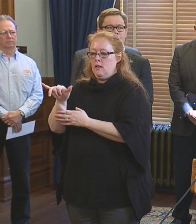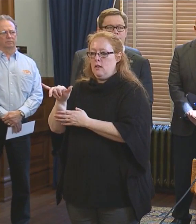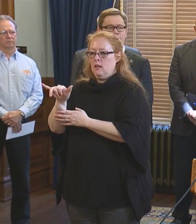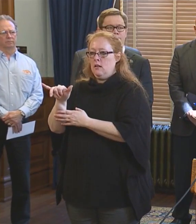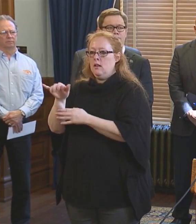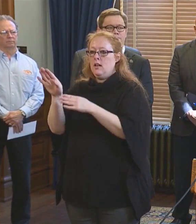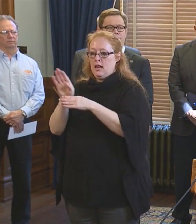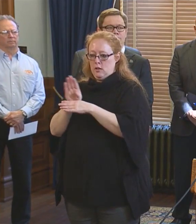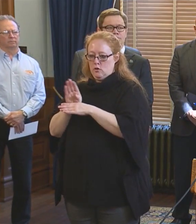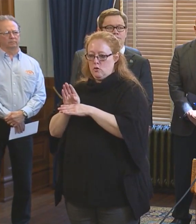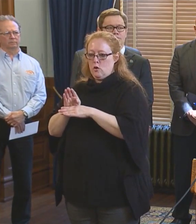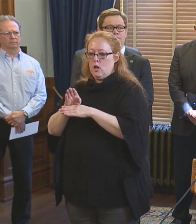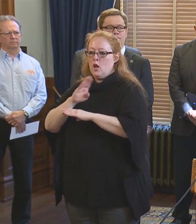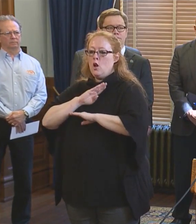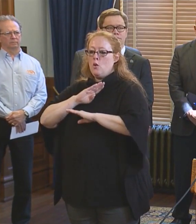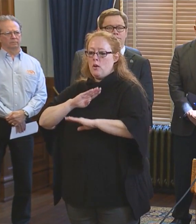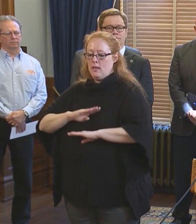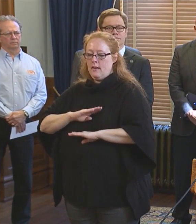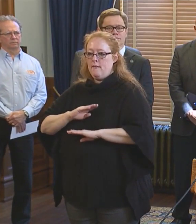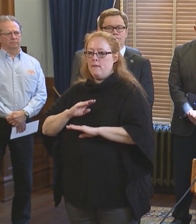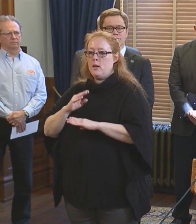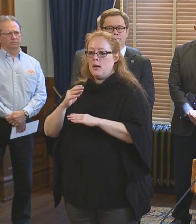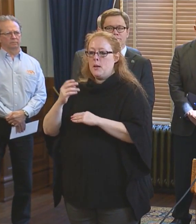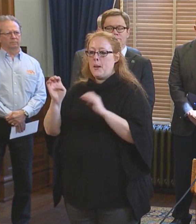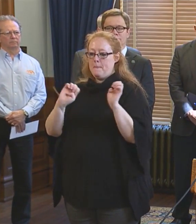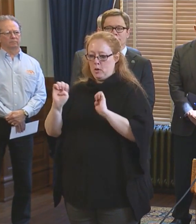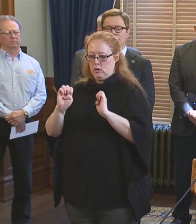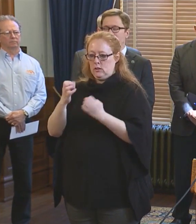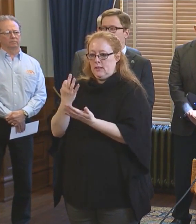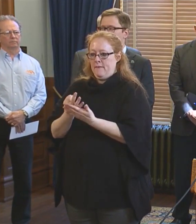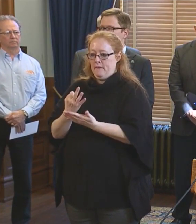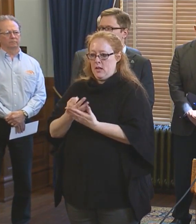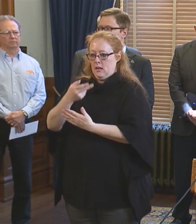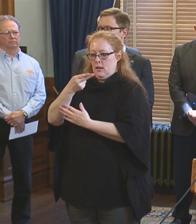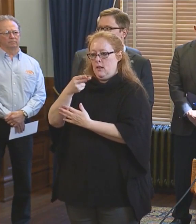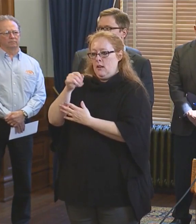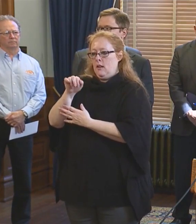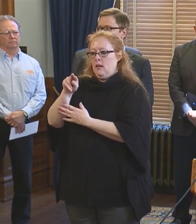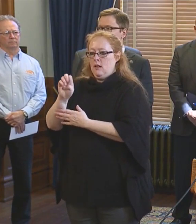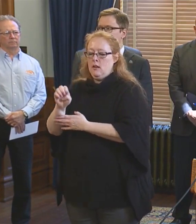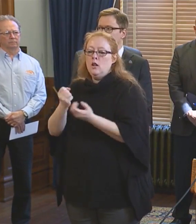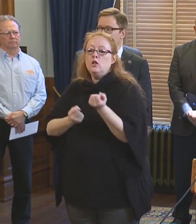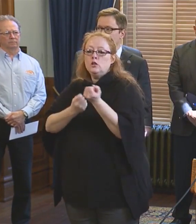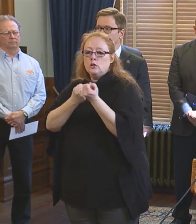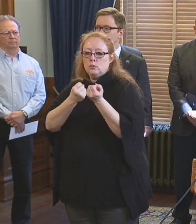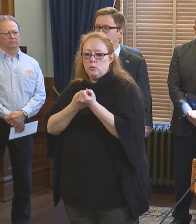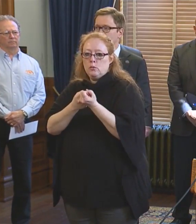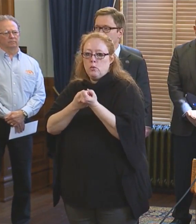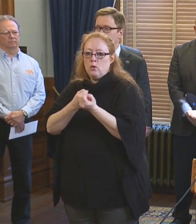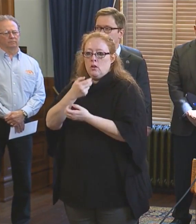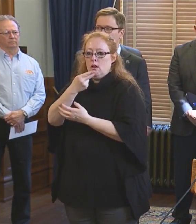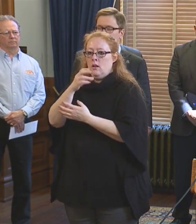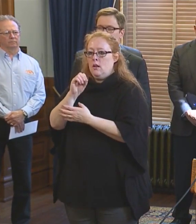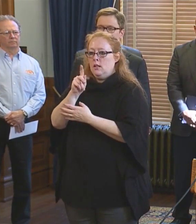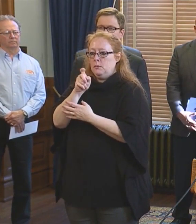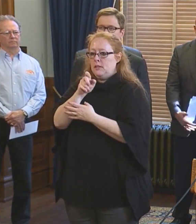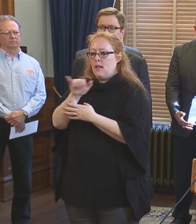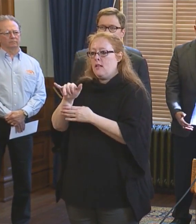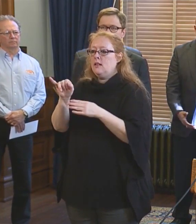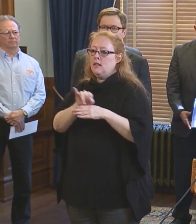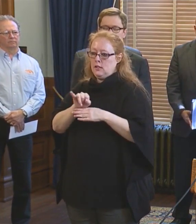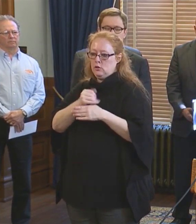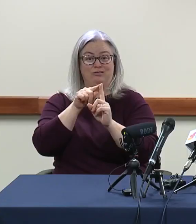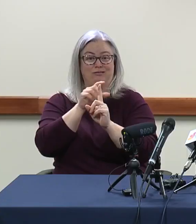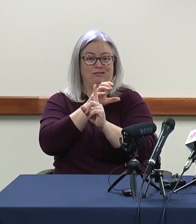of Kansas, state leaders gave an update on the number of cases. Right now, there are 45 confirmed cases of coronavirus, 24 from Johnson